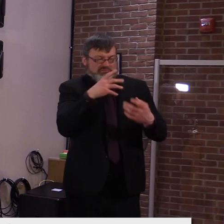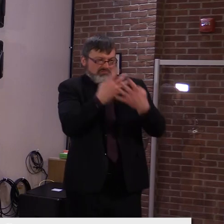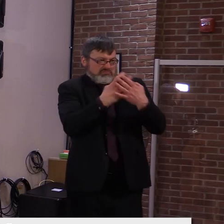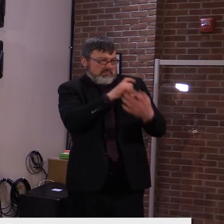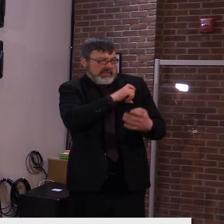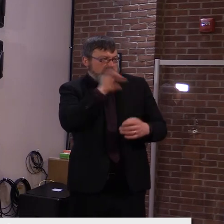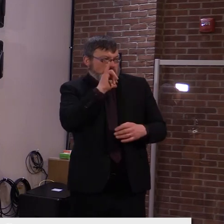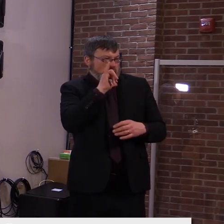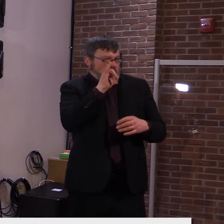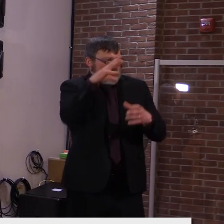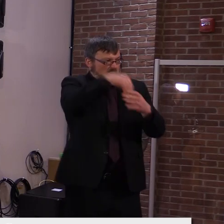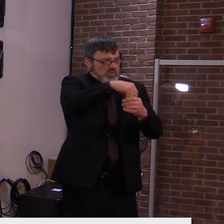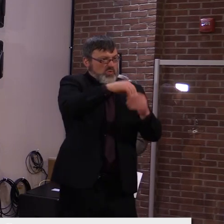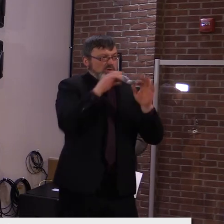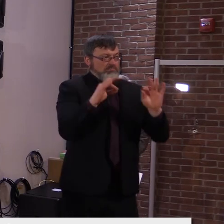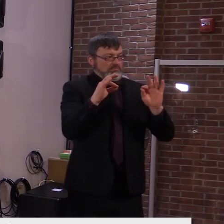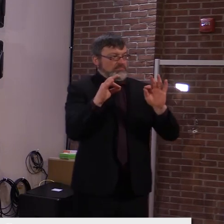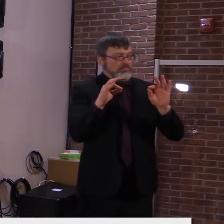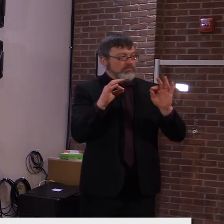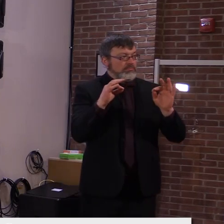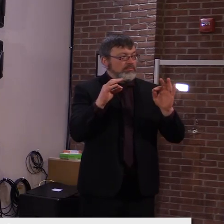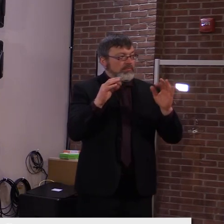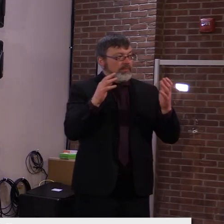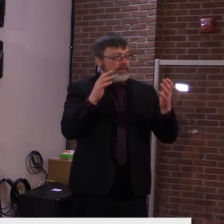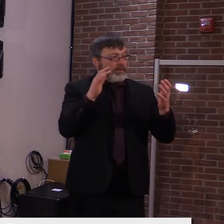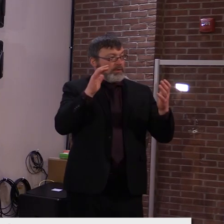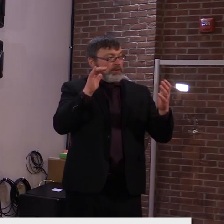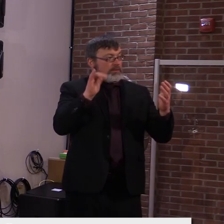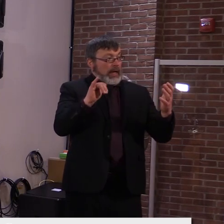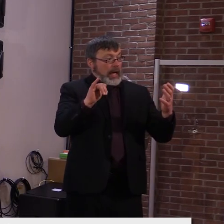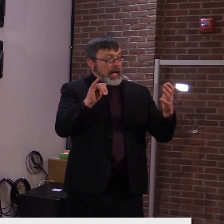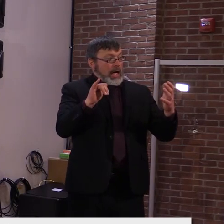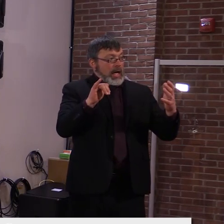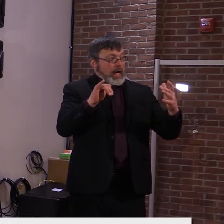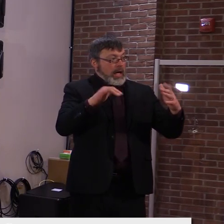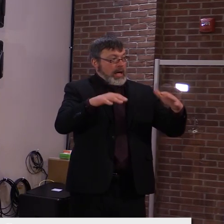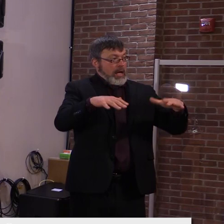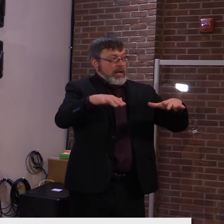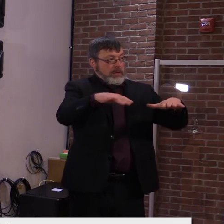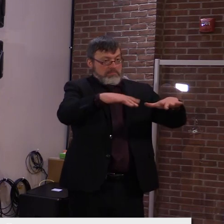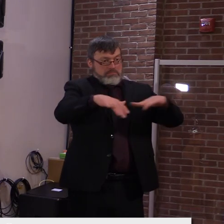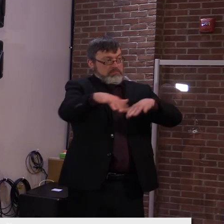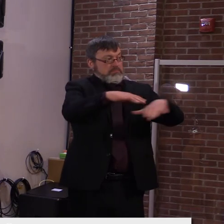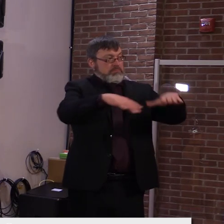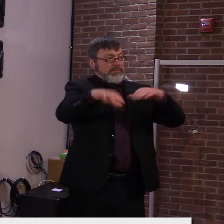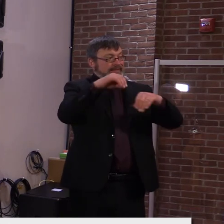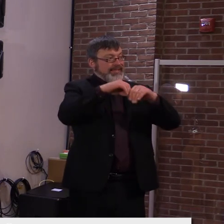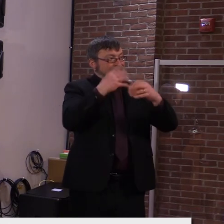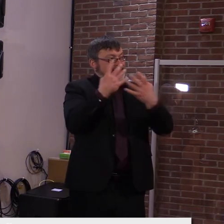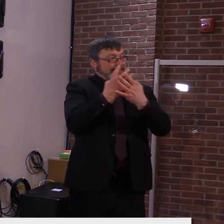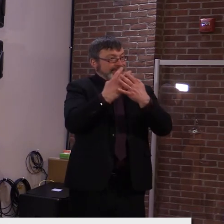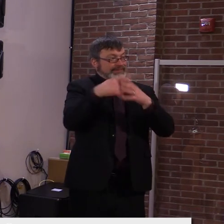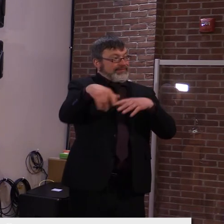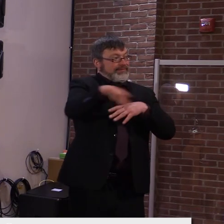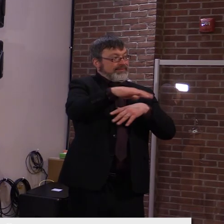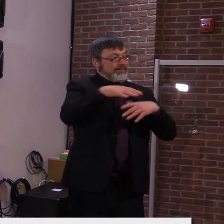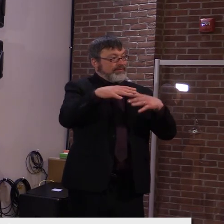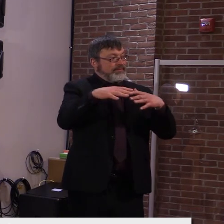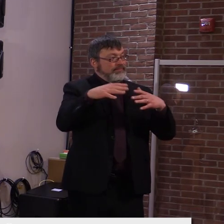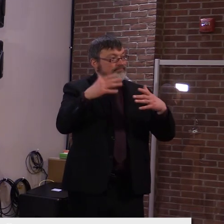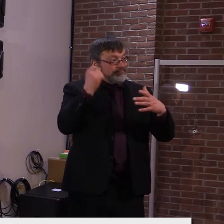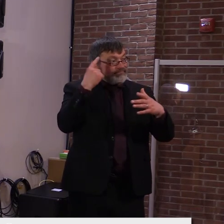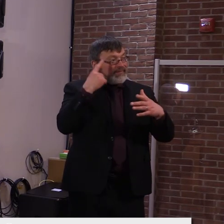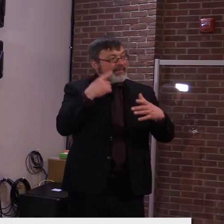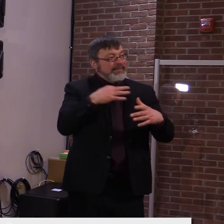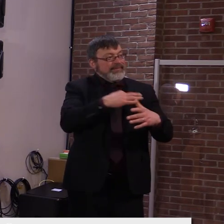have the perimeter of the facilities and have those correctional officers and staff